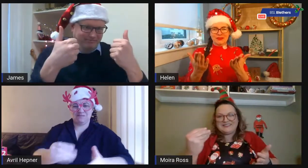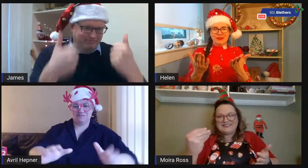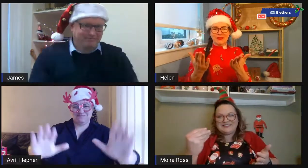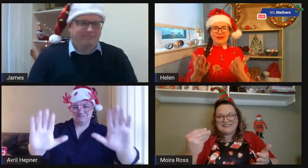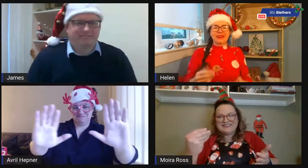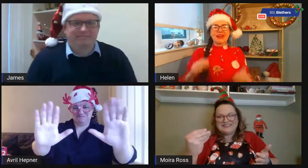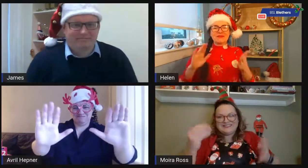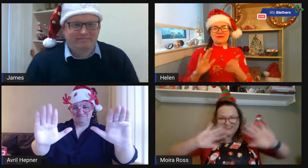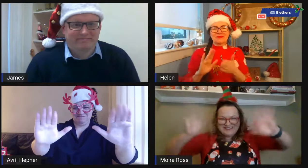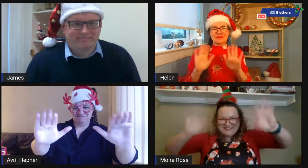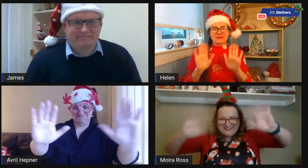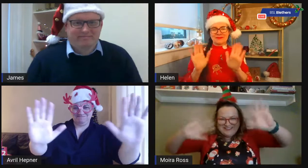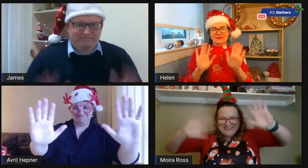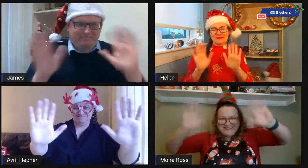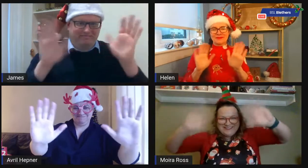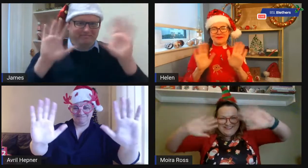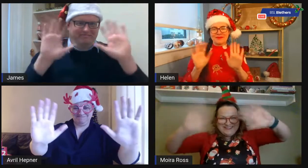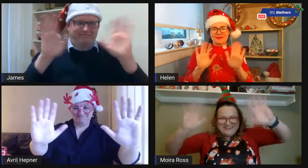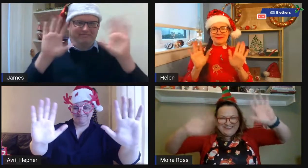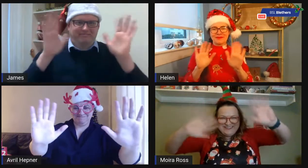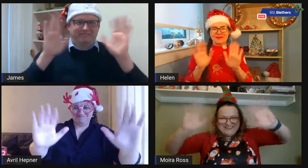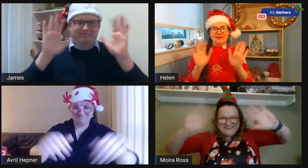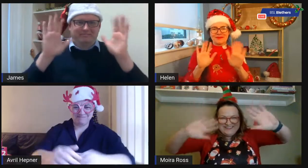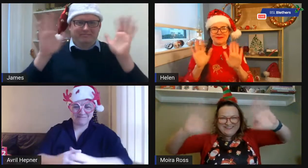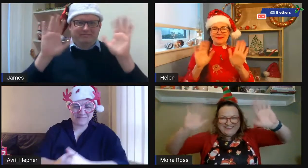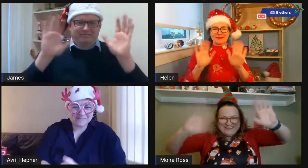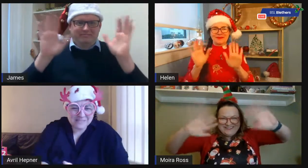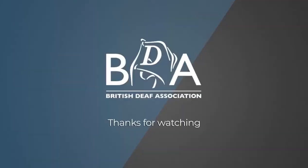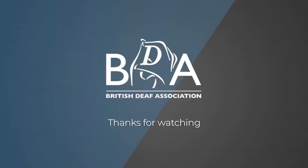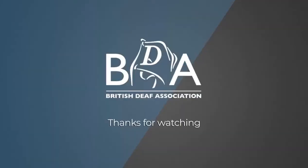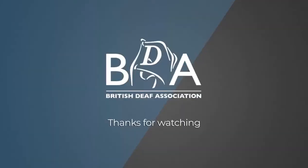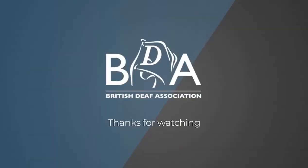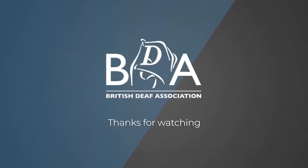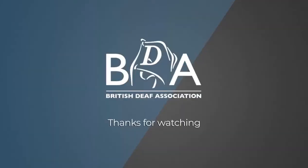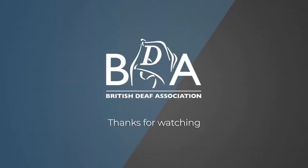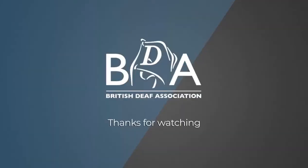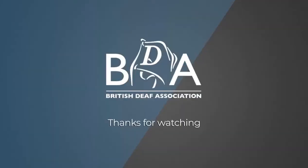Merry Christmas, everyone. Merry Christmas and a Happy New Year. Bye. Bye.